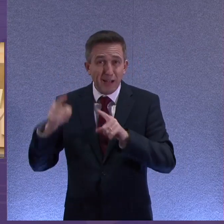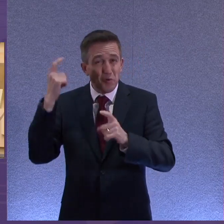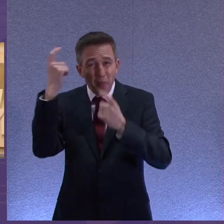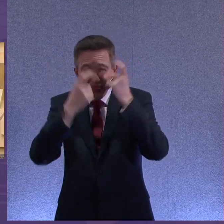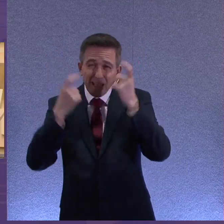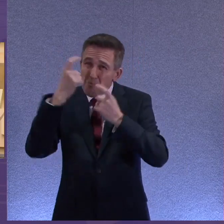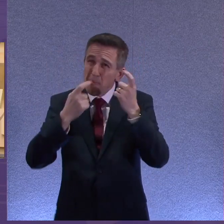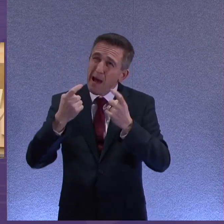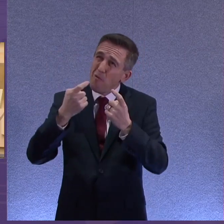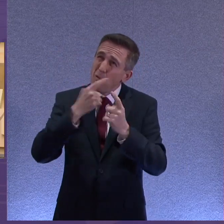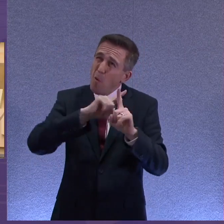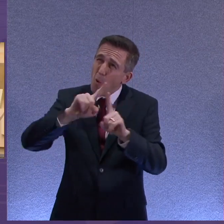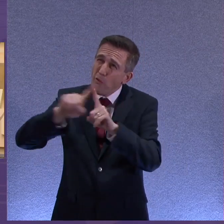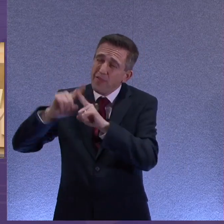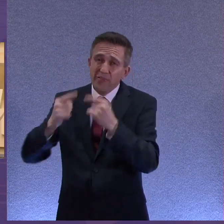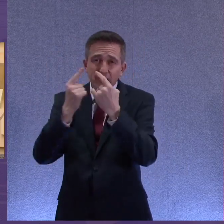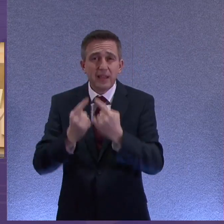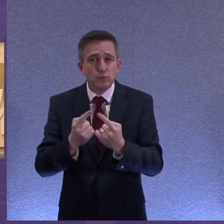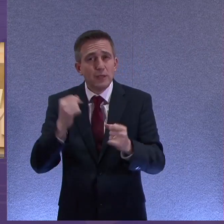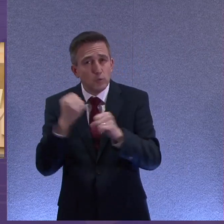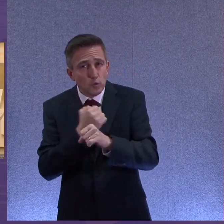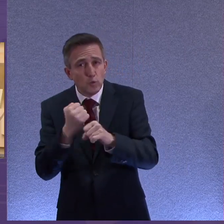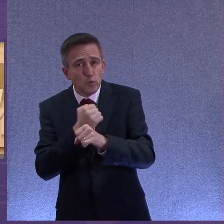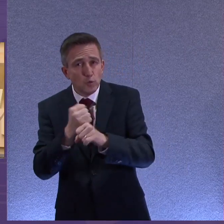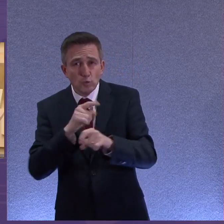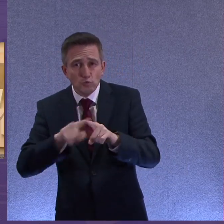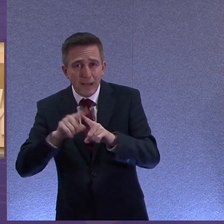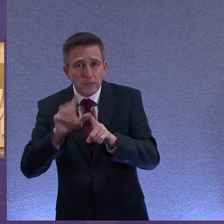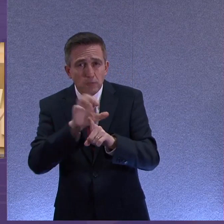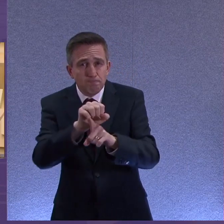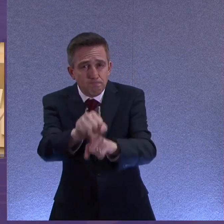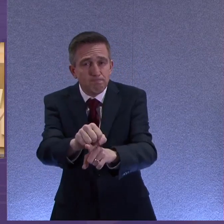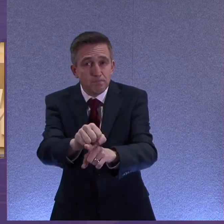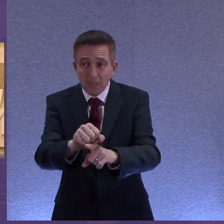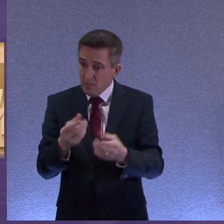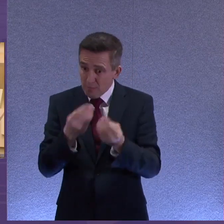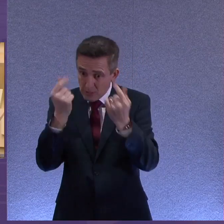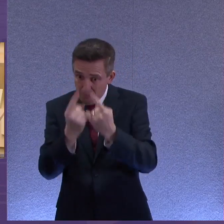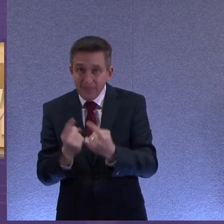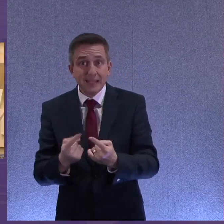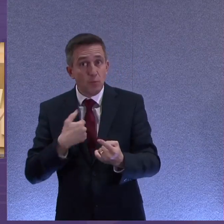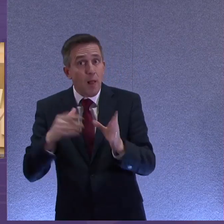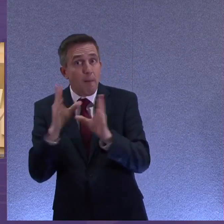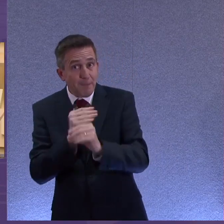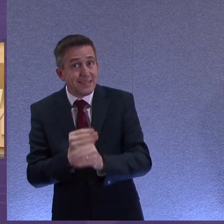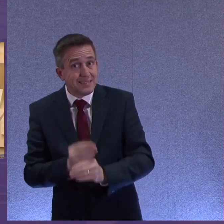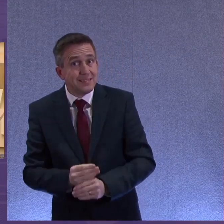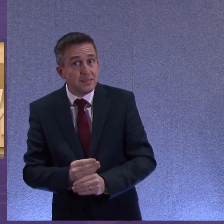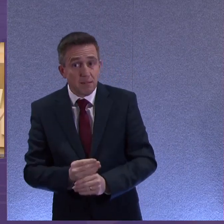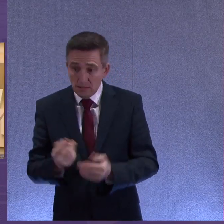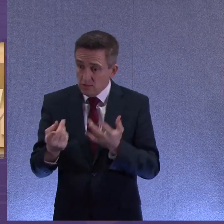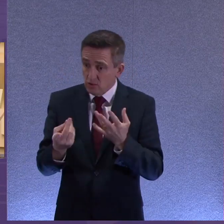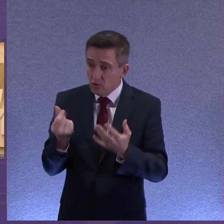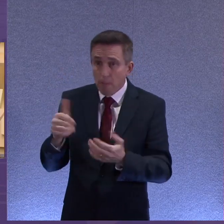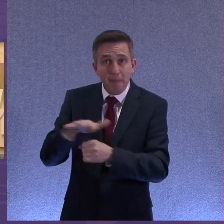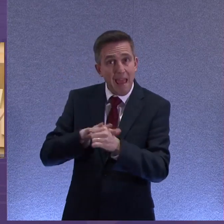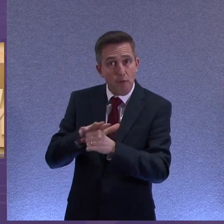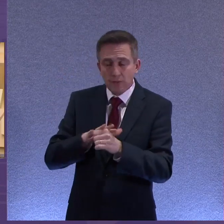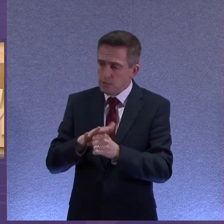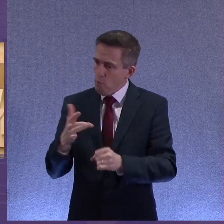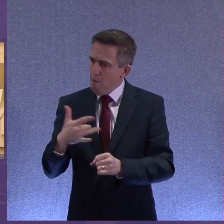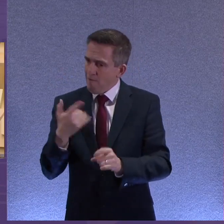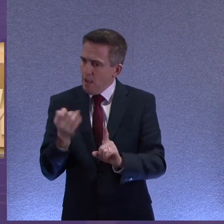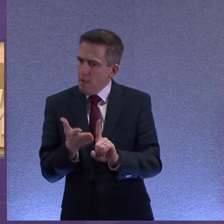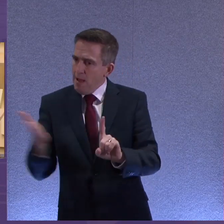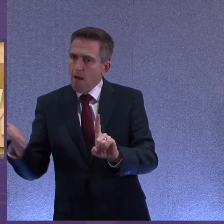to make sure we've got all bases covered, but we will miss things, or there will be things that we're perhaps not doing as well as we could. So the questions that are